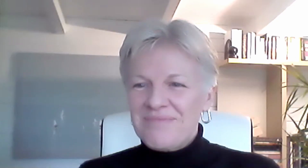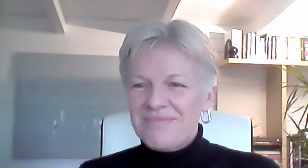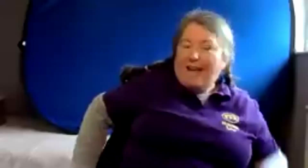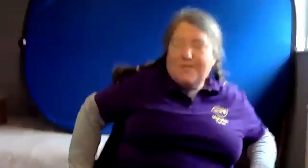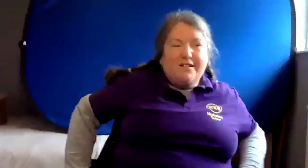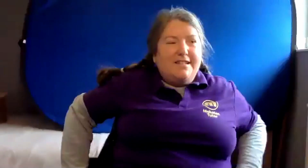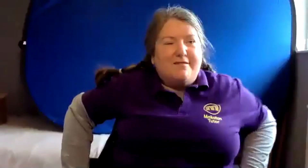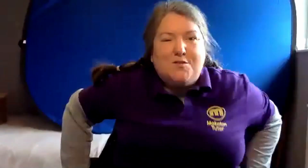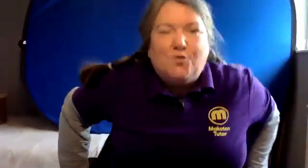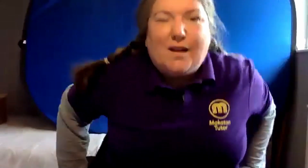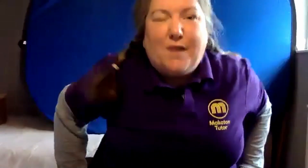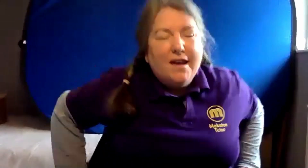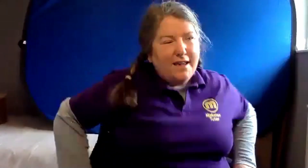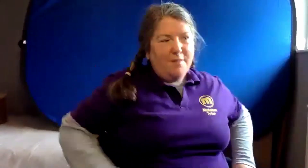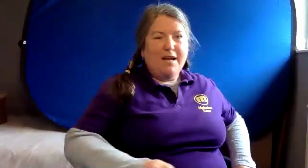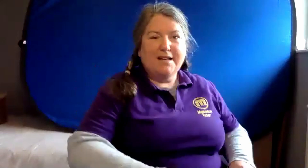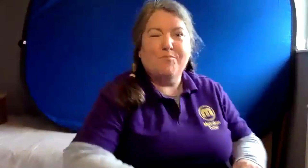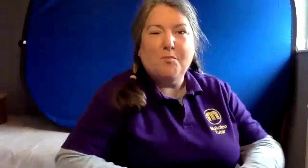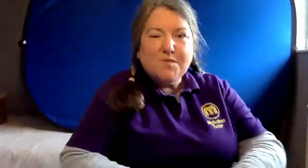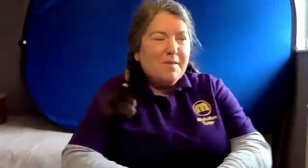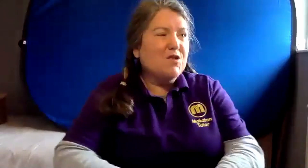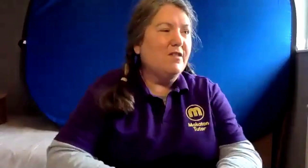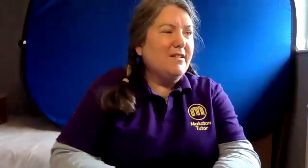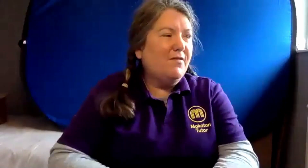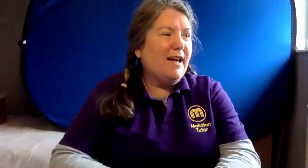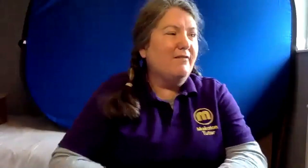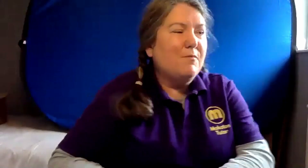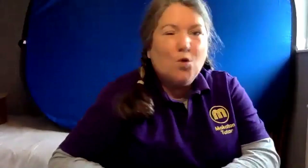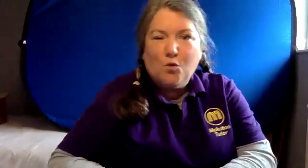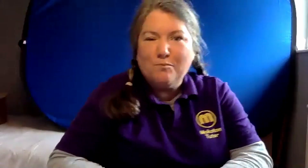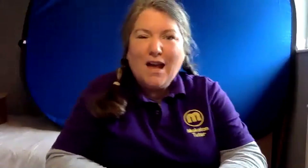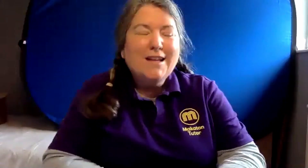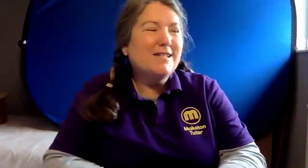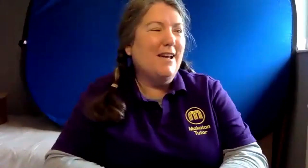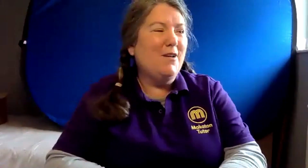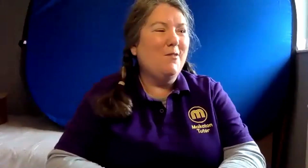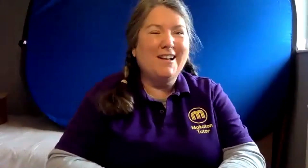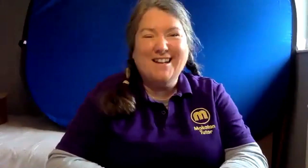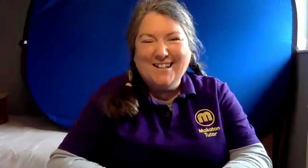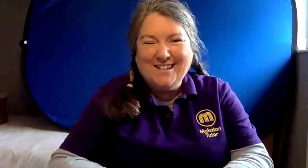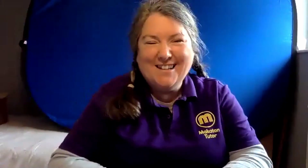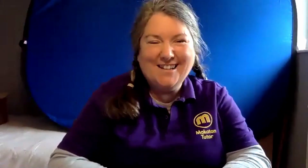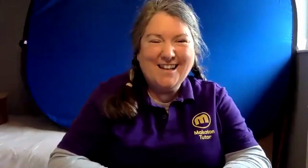Yeah, absolutely. So I just pulled out my handy prompt to make sure I don't forget an important one. So